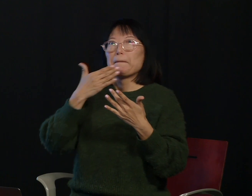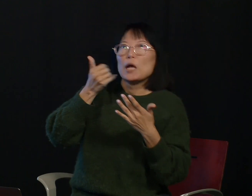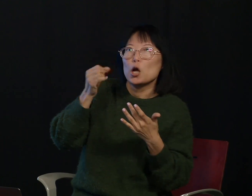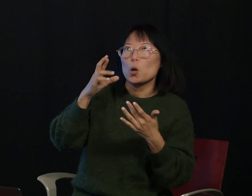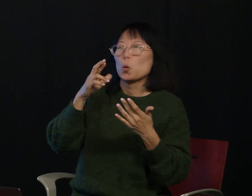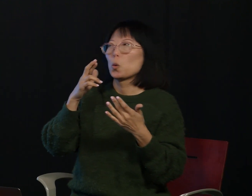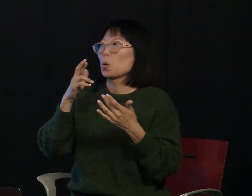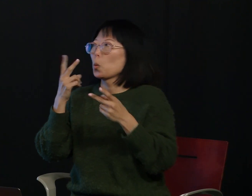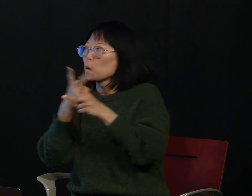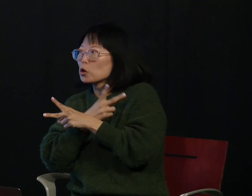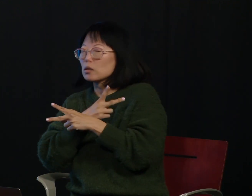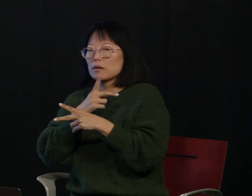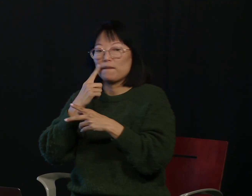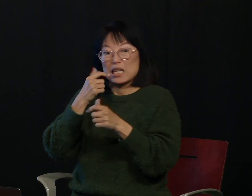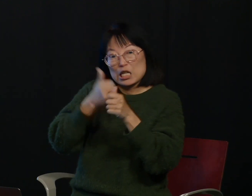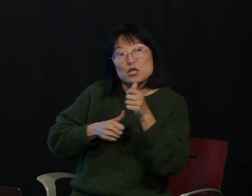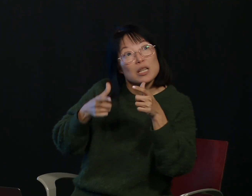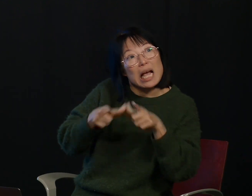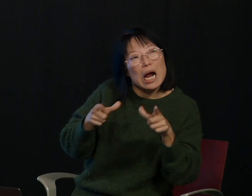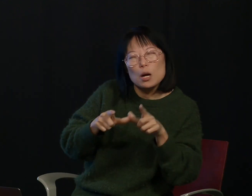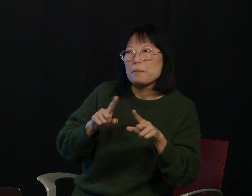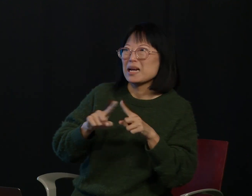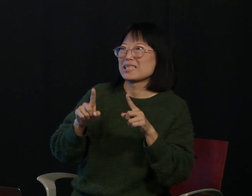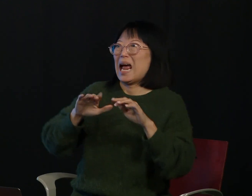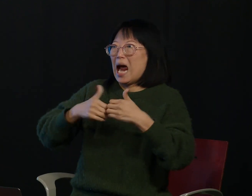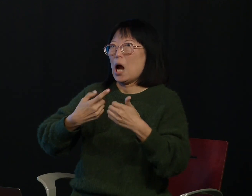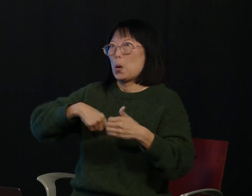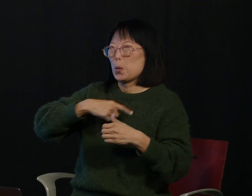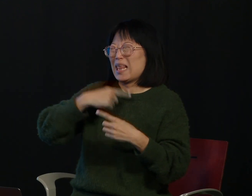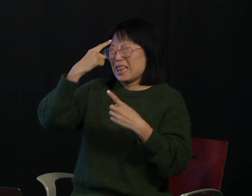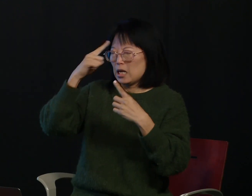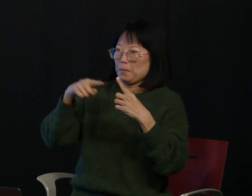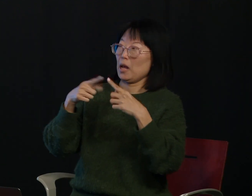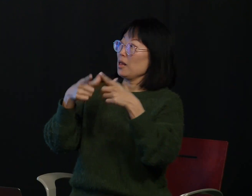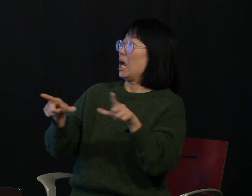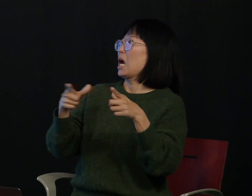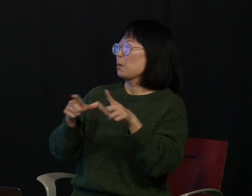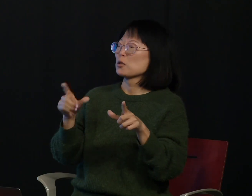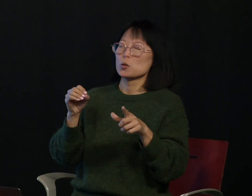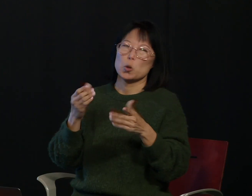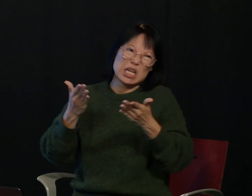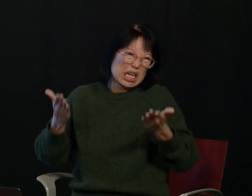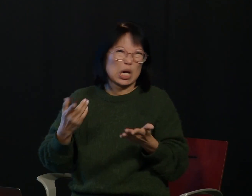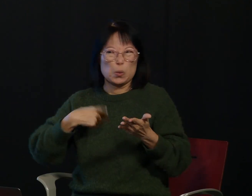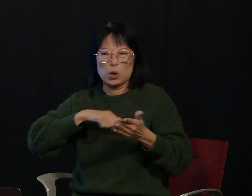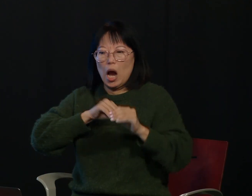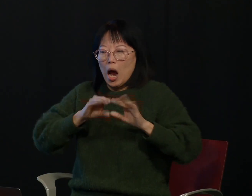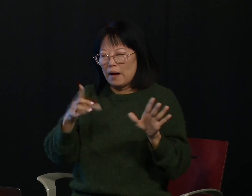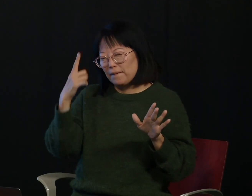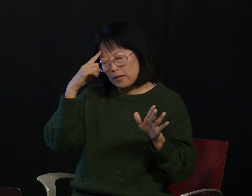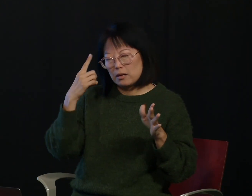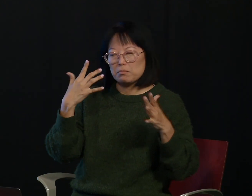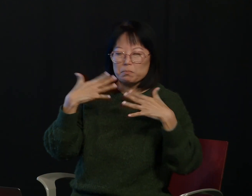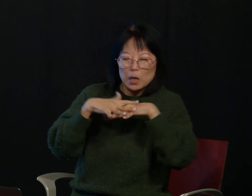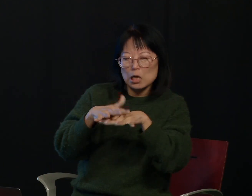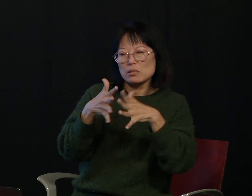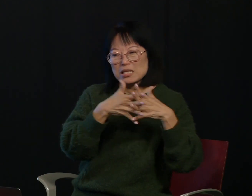that is better or worse for each person in the language that they use. So language here, obviously, we talk